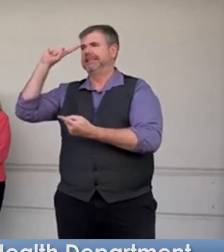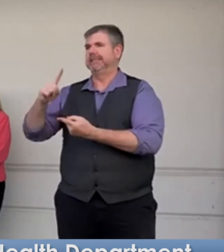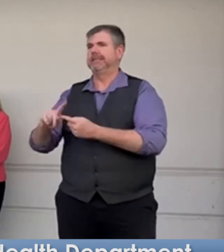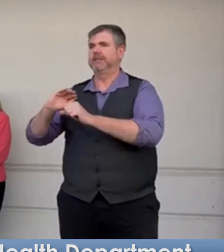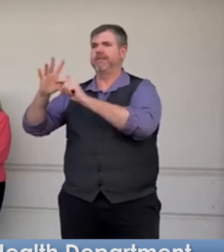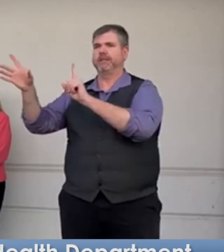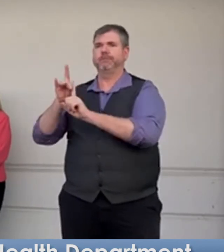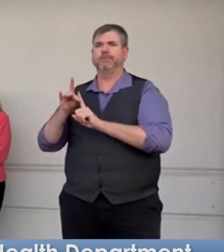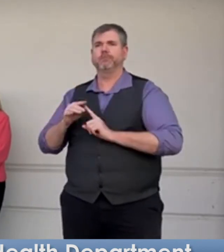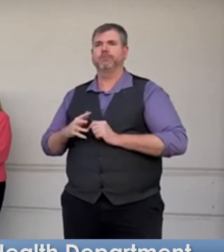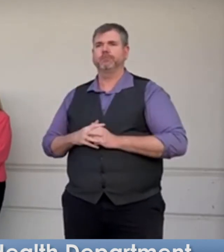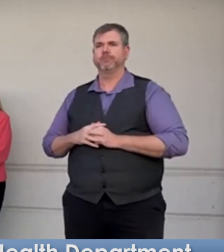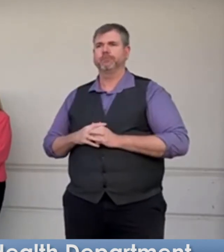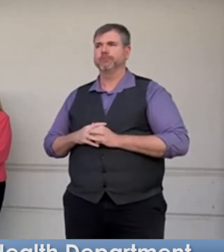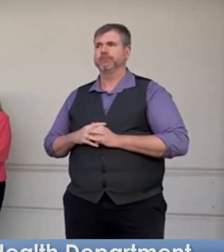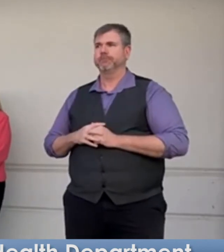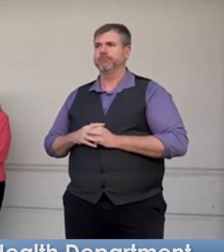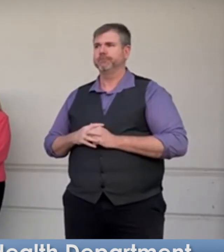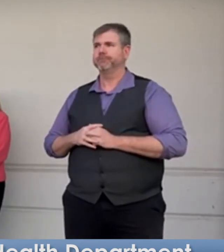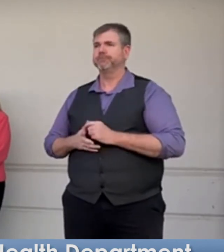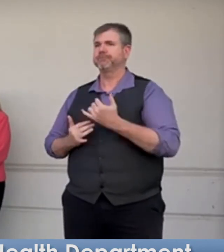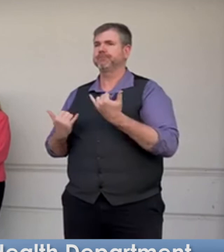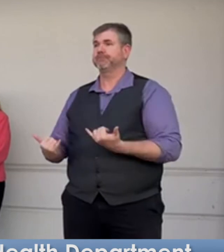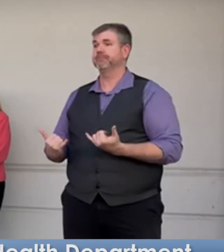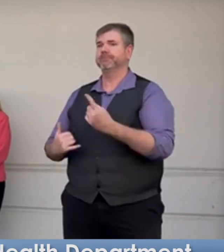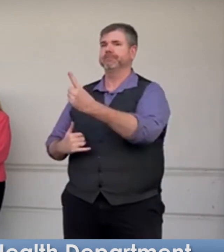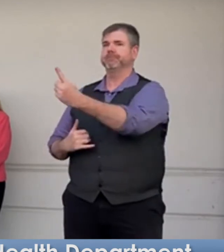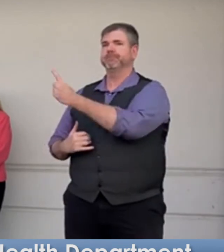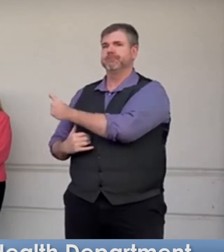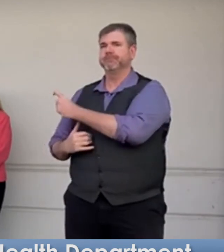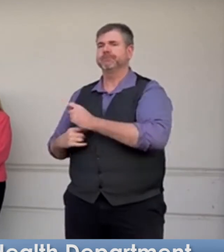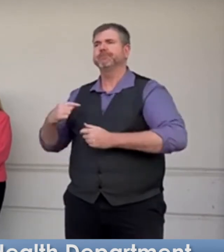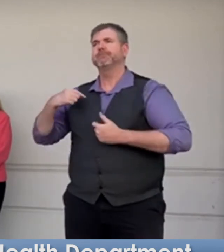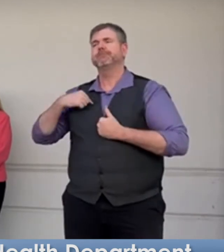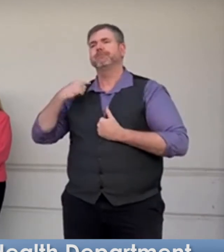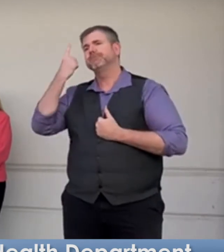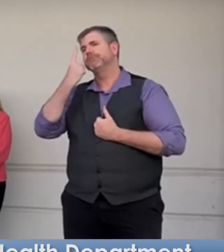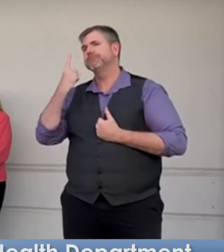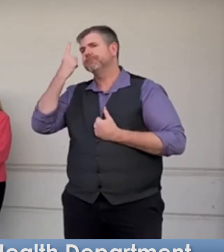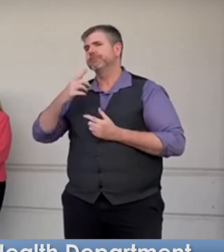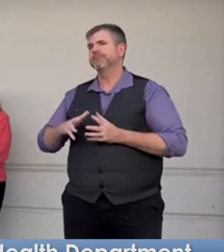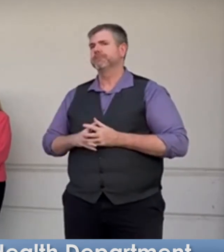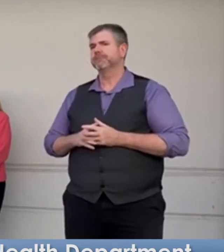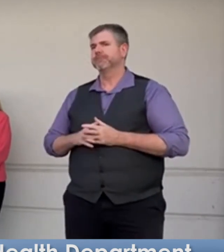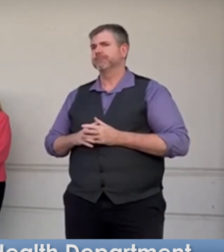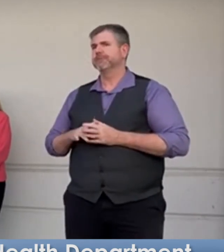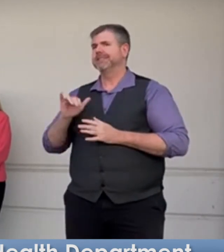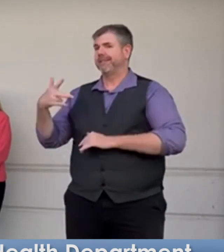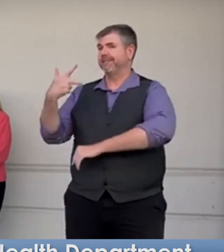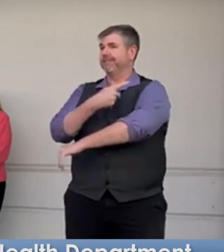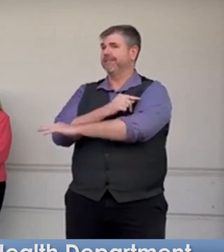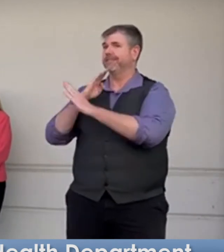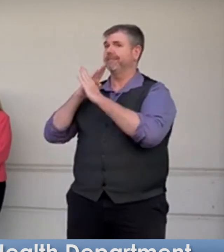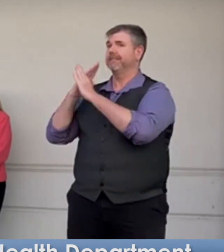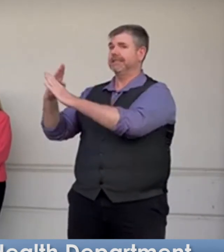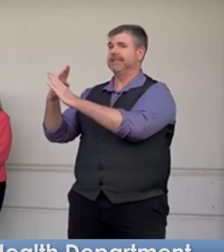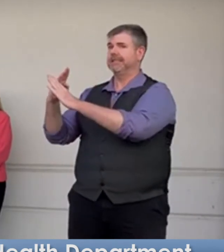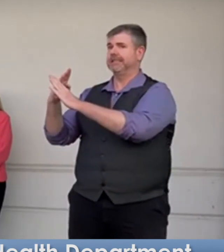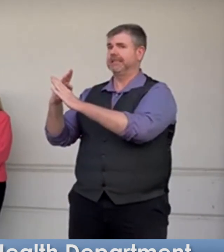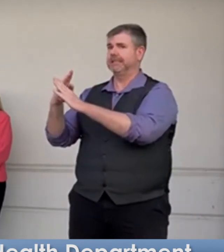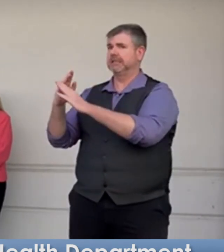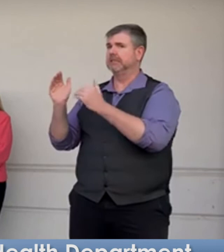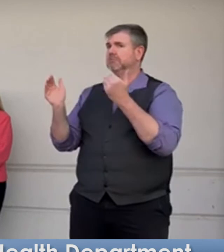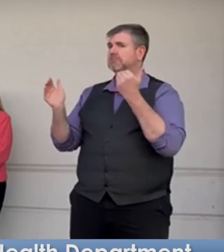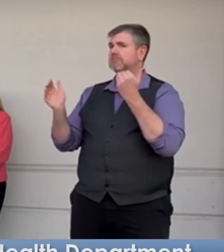Yes. Cool. I'm wondering what the county, because I know that the vaccine, we're closer to the vaccine than we are closer to not being at a